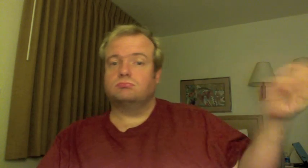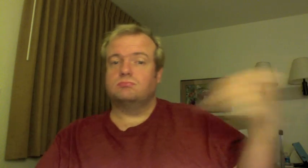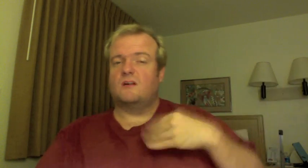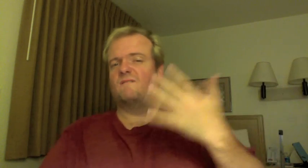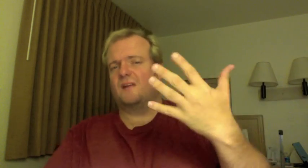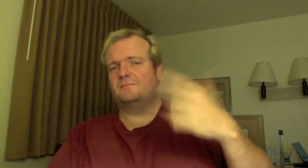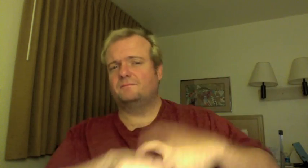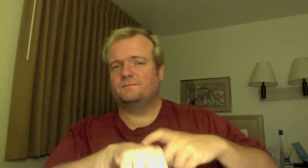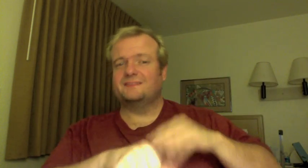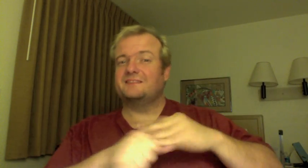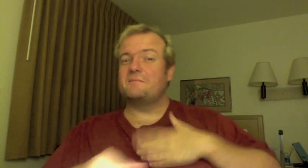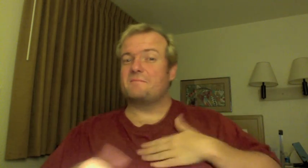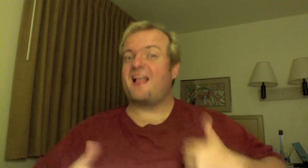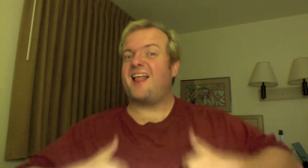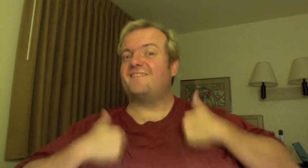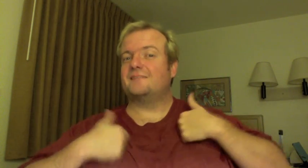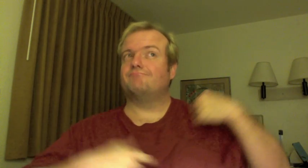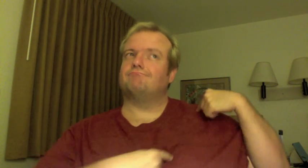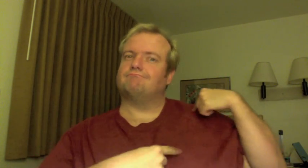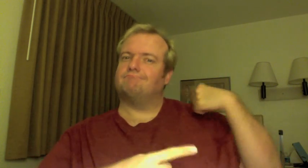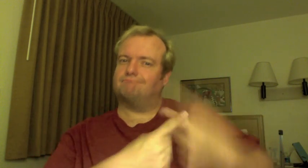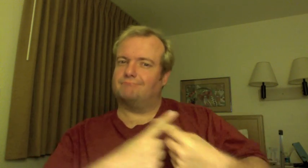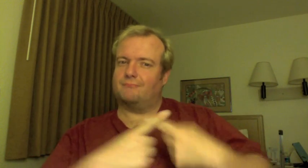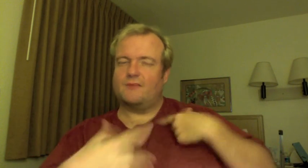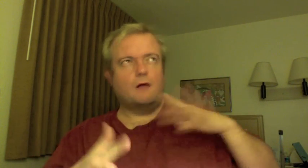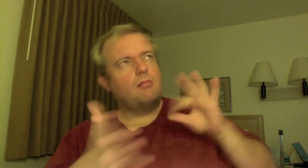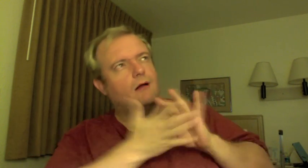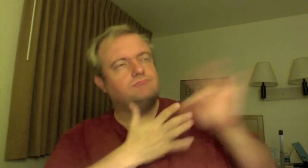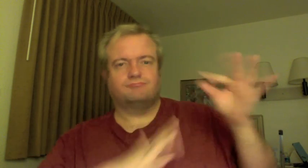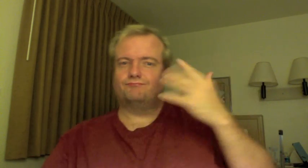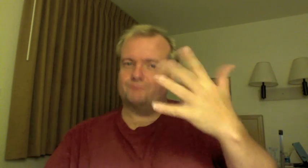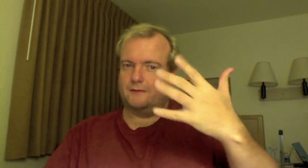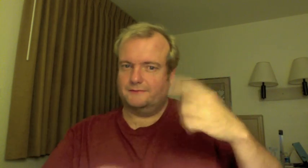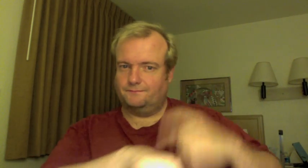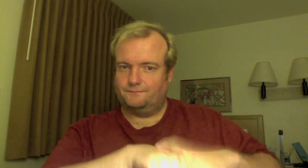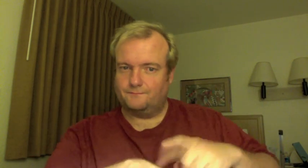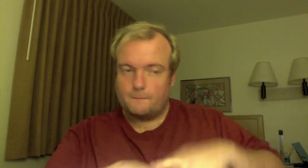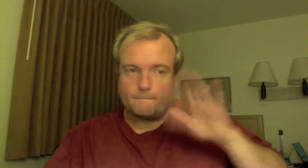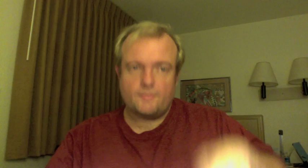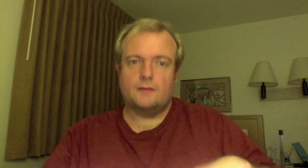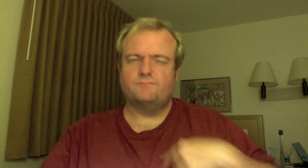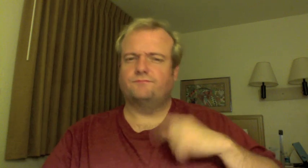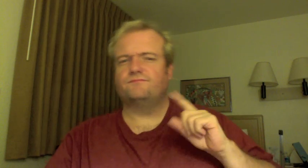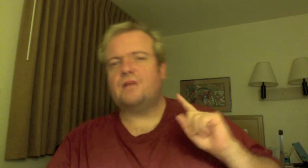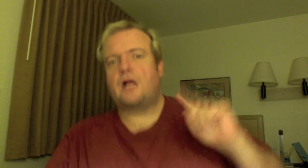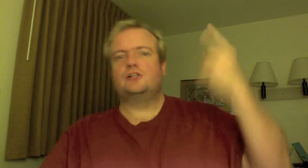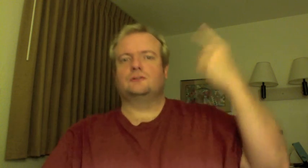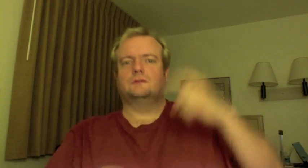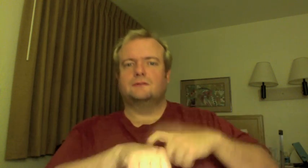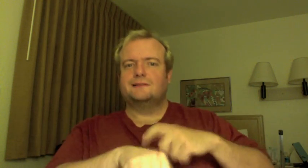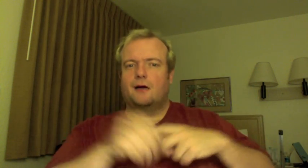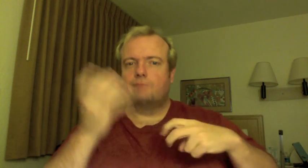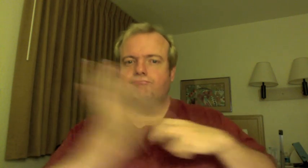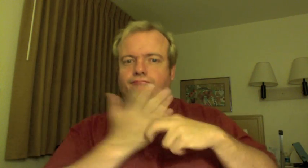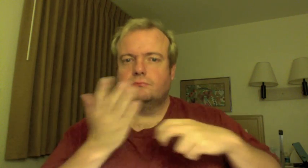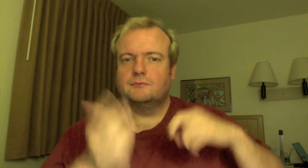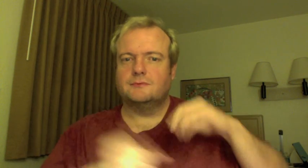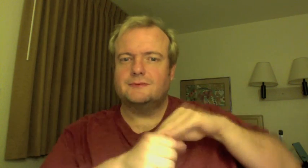First, 2 cracks appear inside the terminal wall. Then, a piece of concrete falls off.